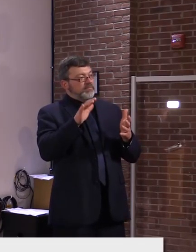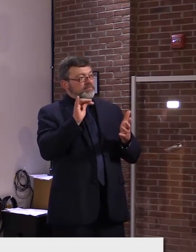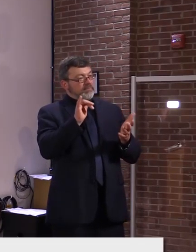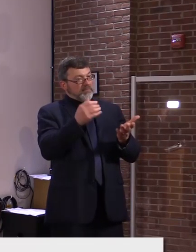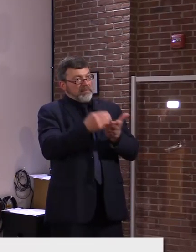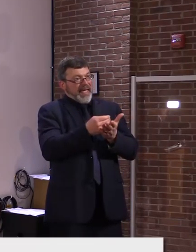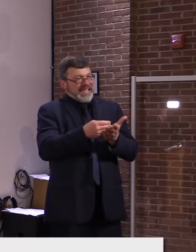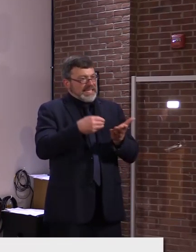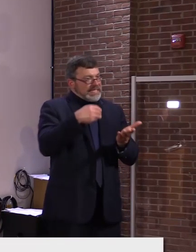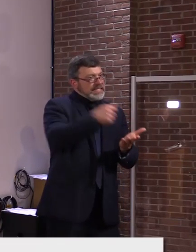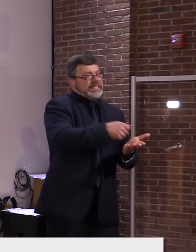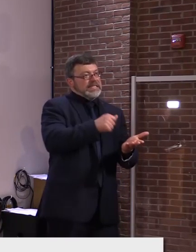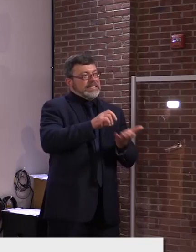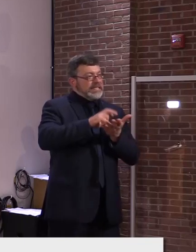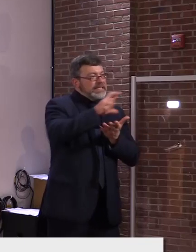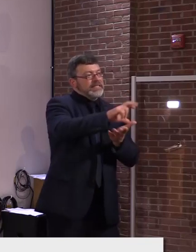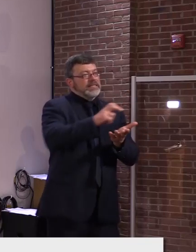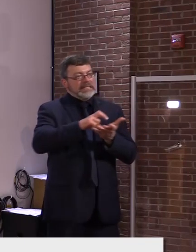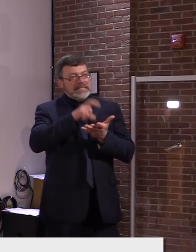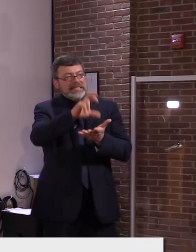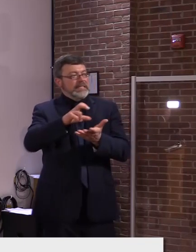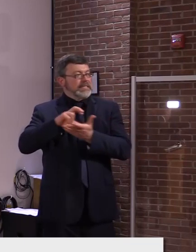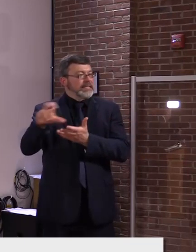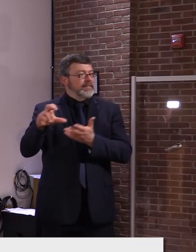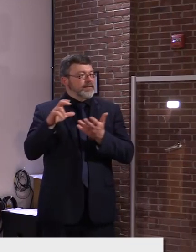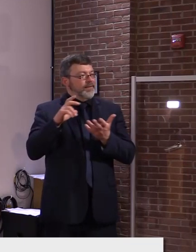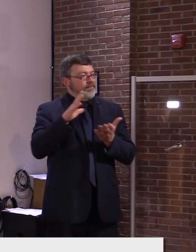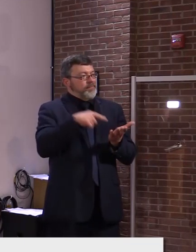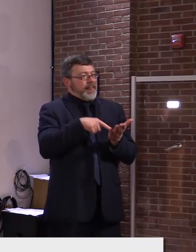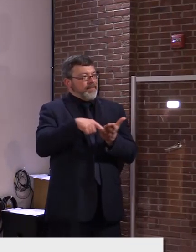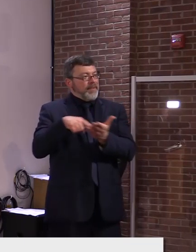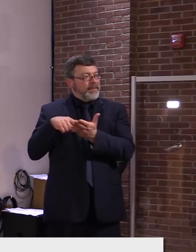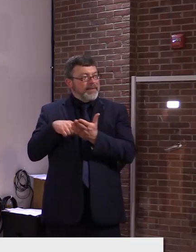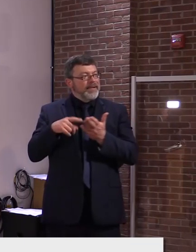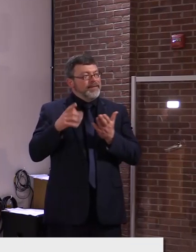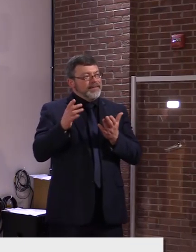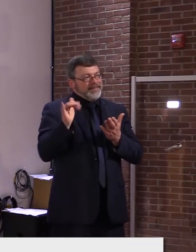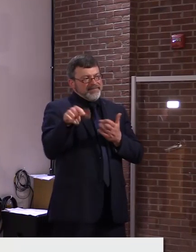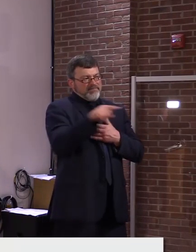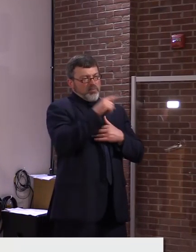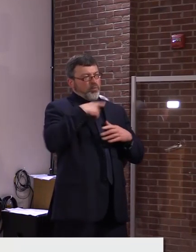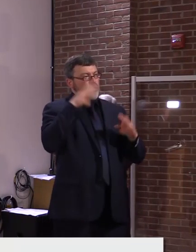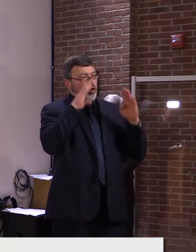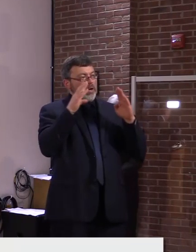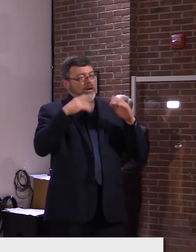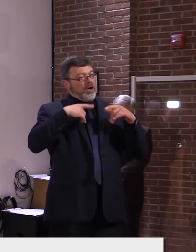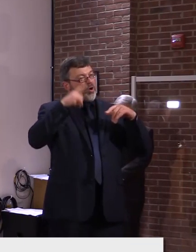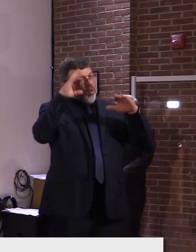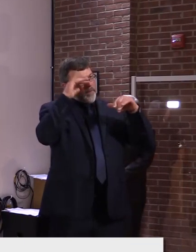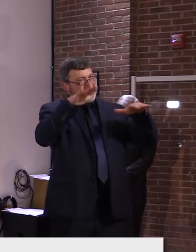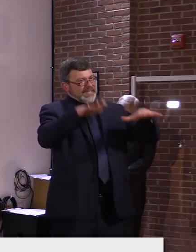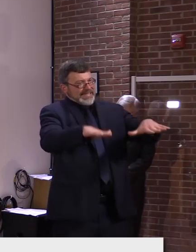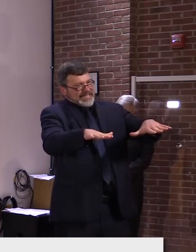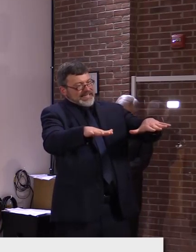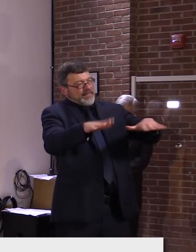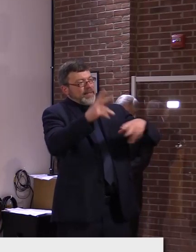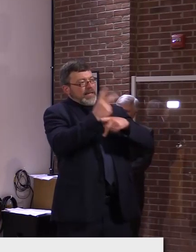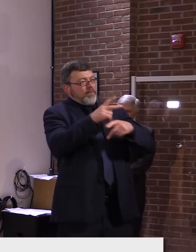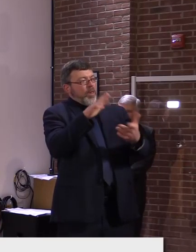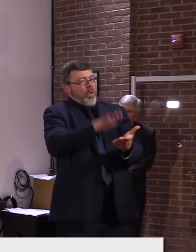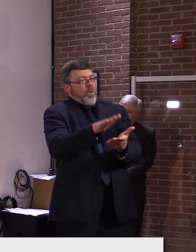beneficial to the future. And we'll have to do as much as we can to be as efficient as we possibly can while reducing our